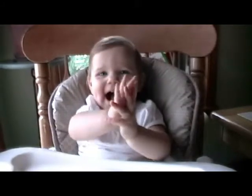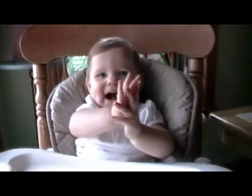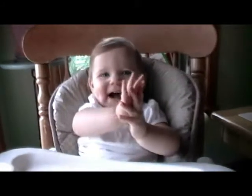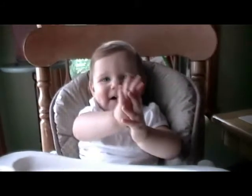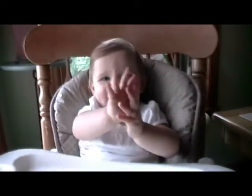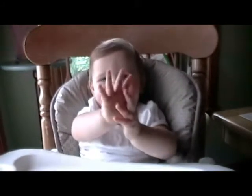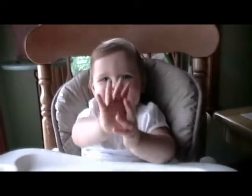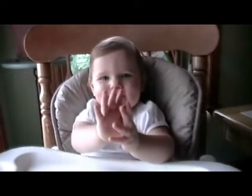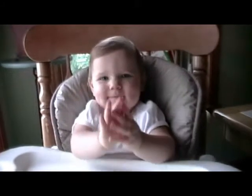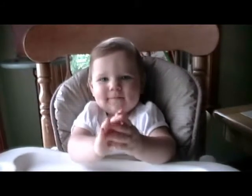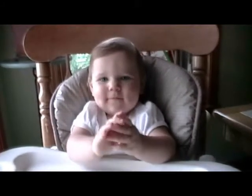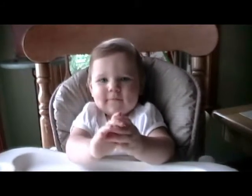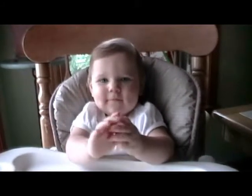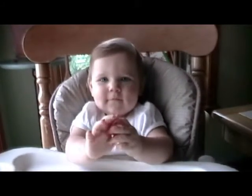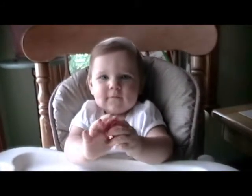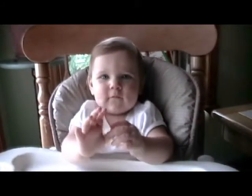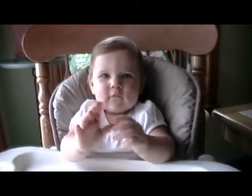Stop. Very good.